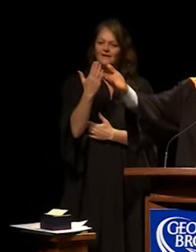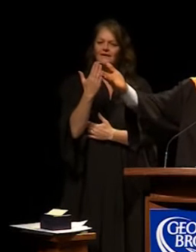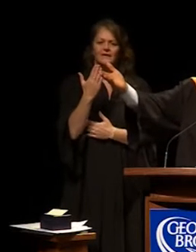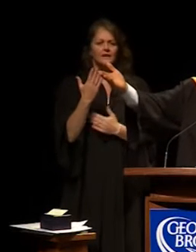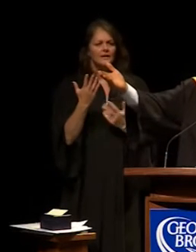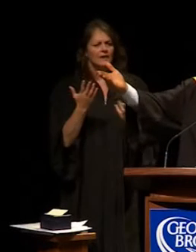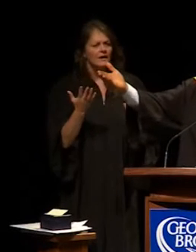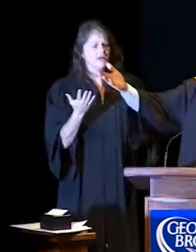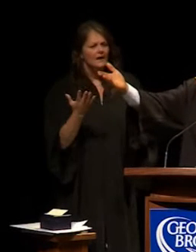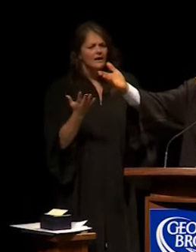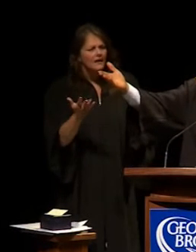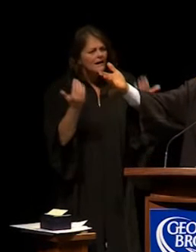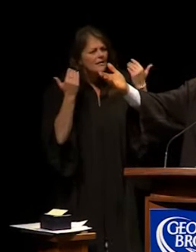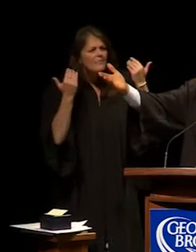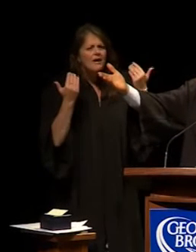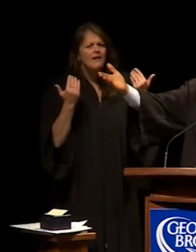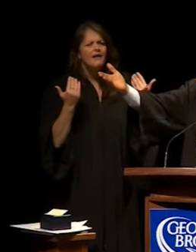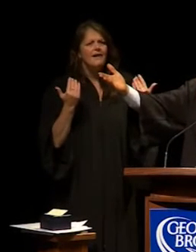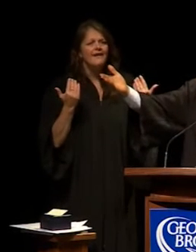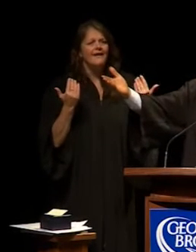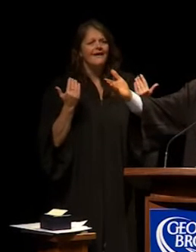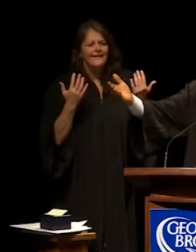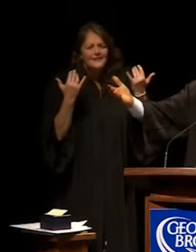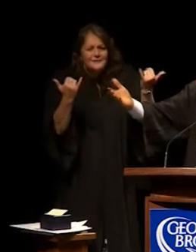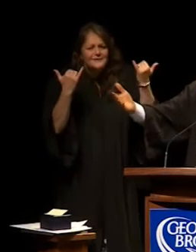is the best day of your life.